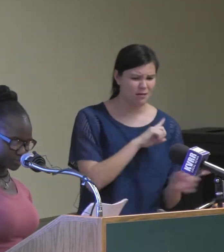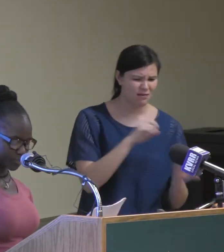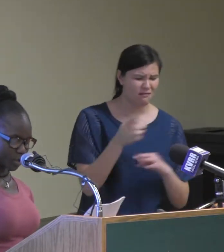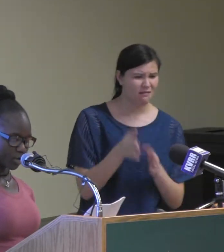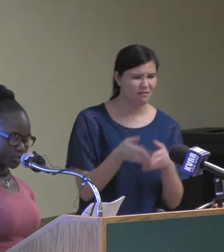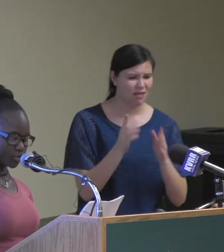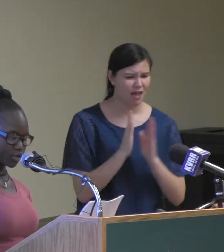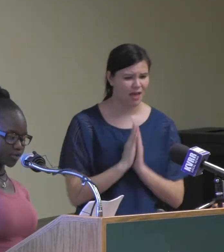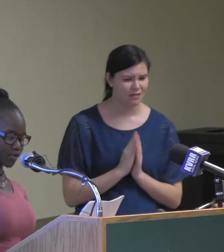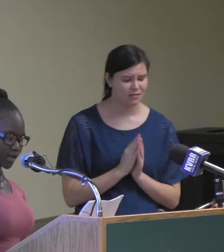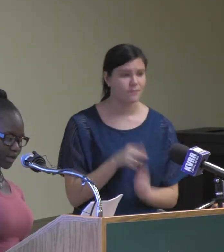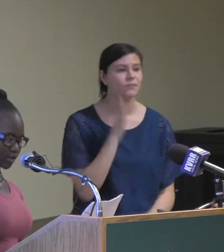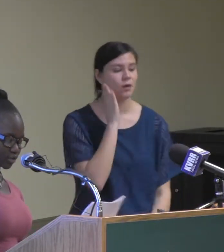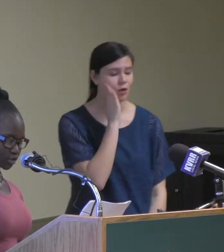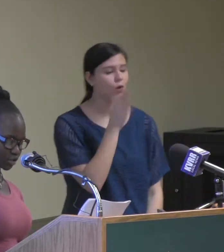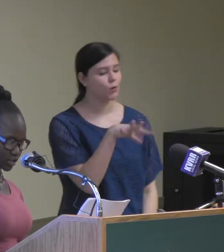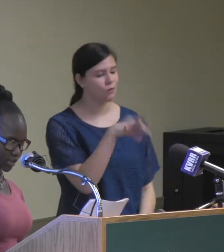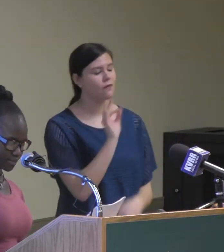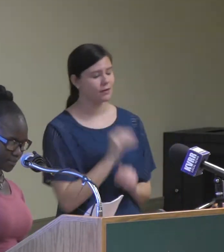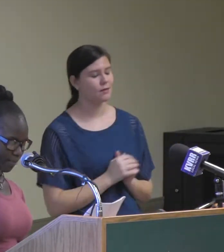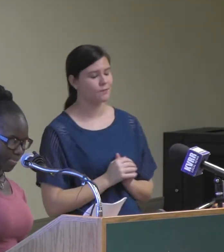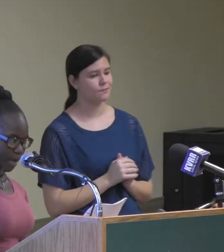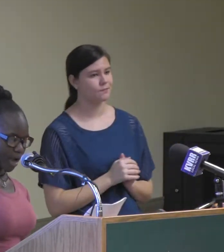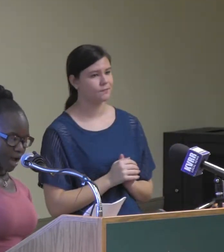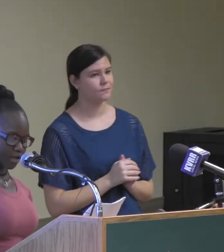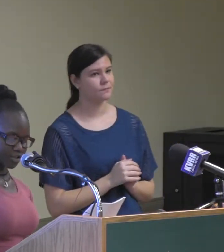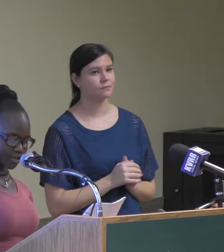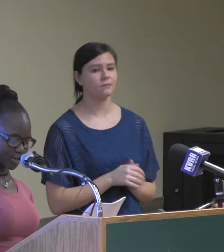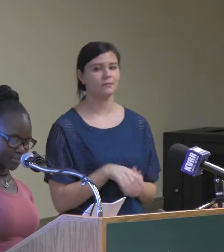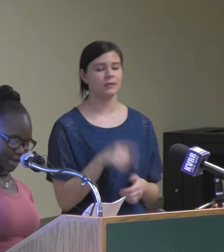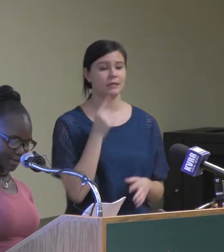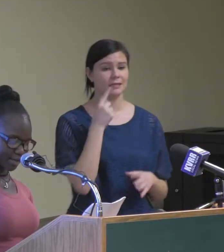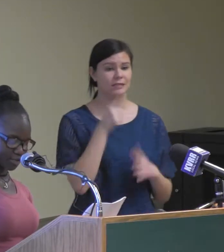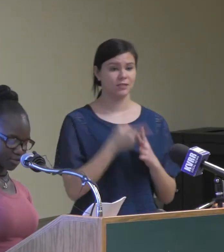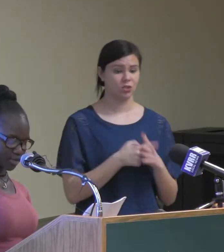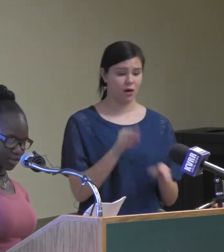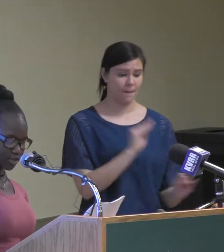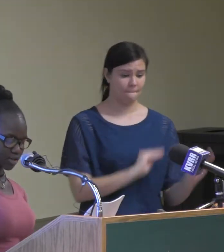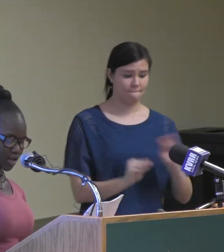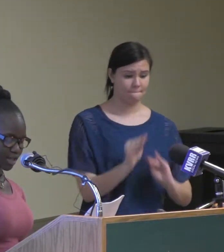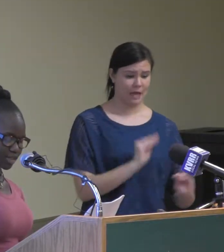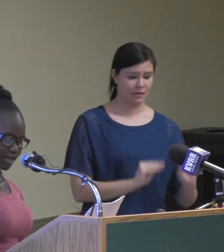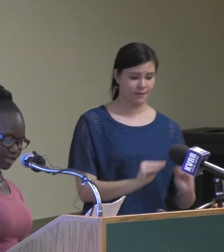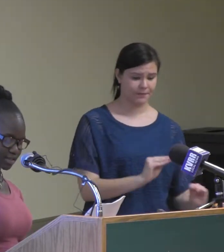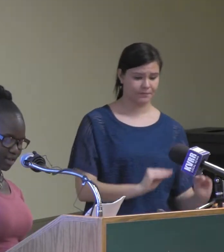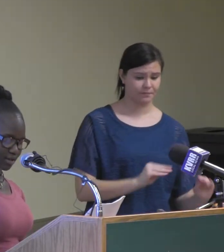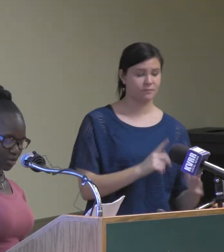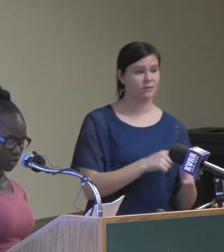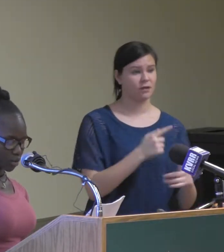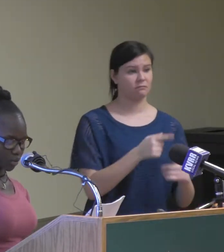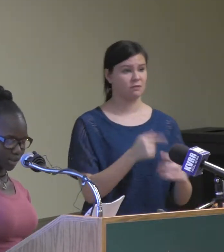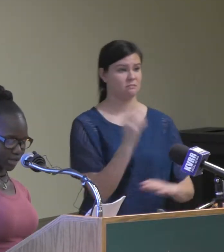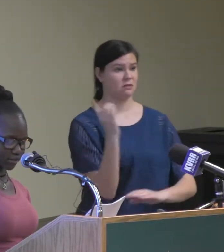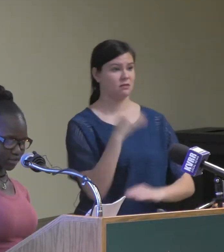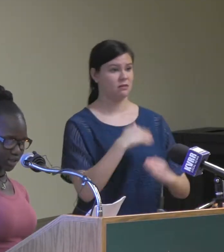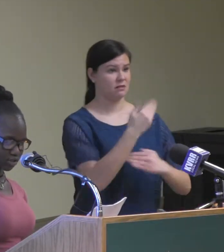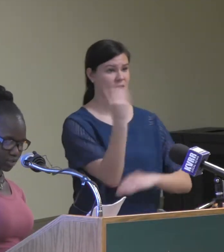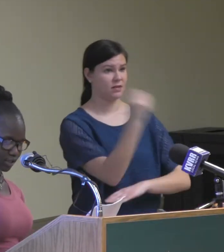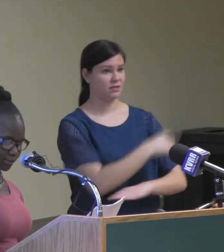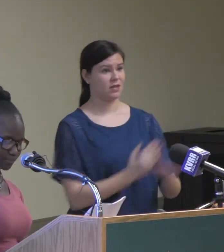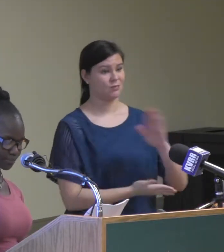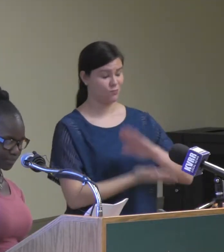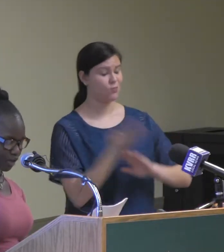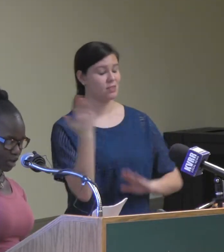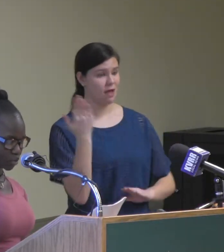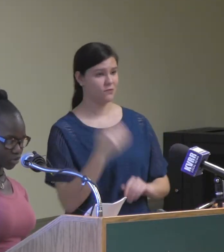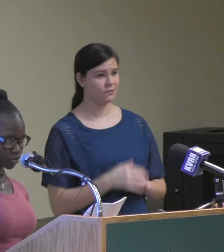asked. You will find out, she said. I started packing my suitcase. The next day, we left